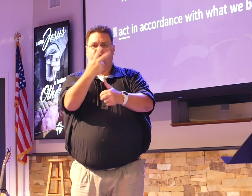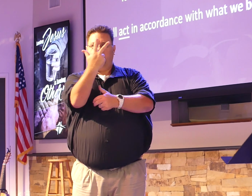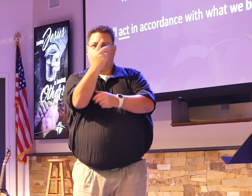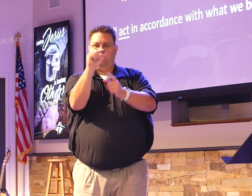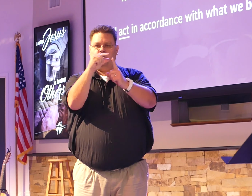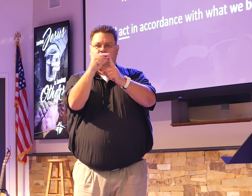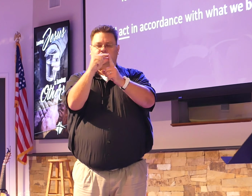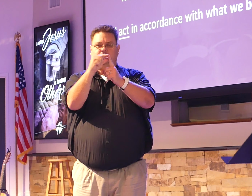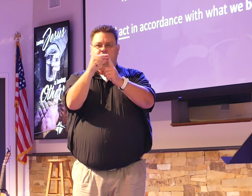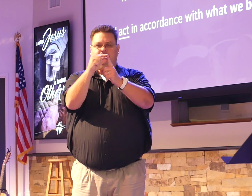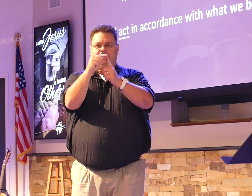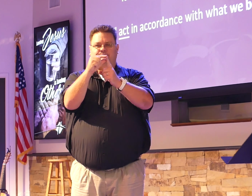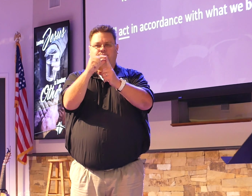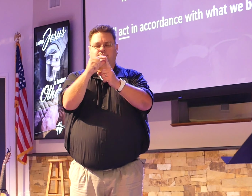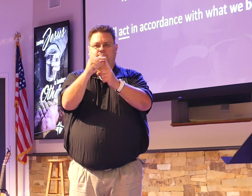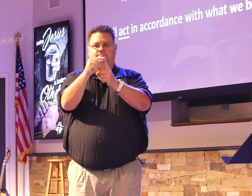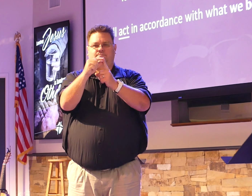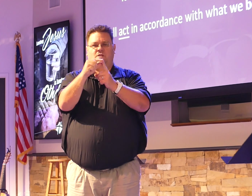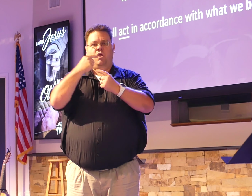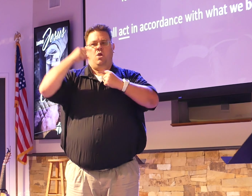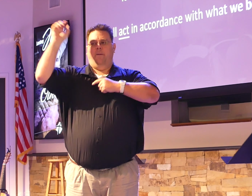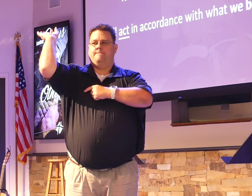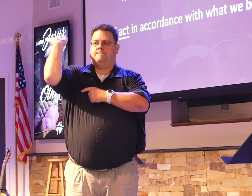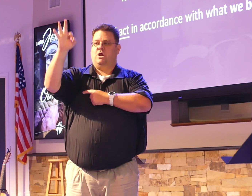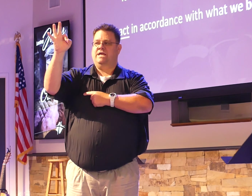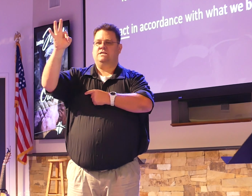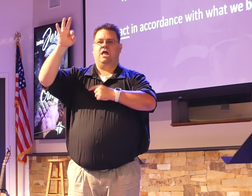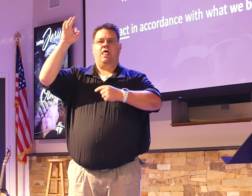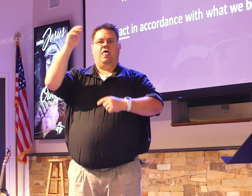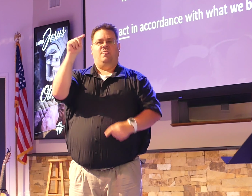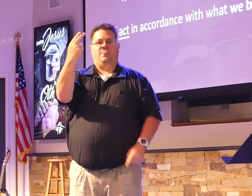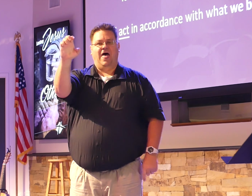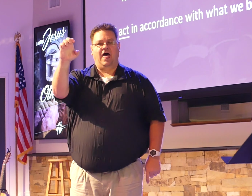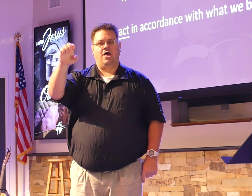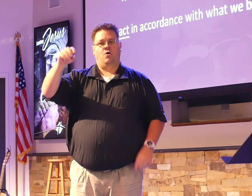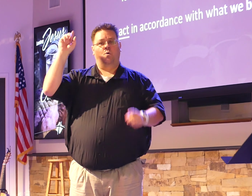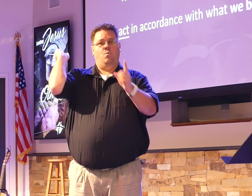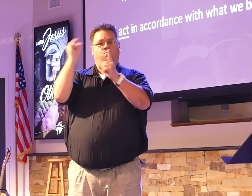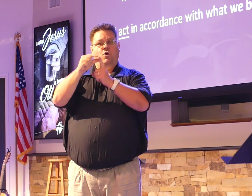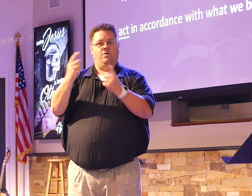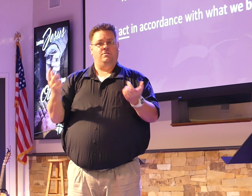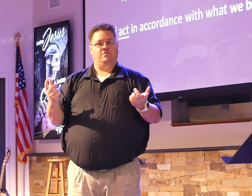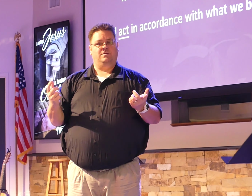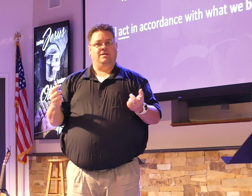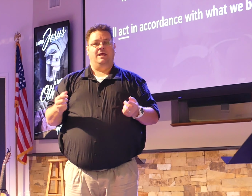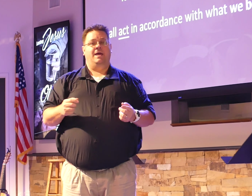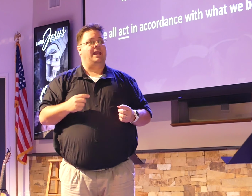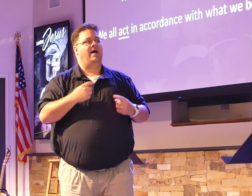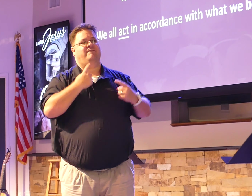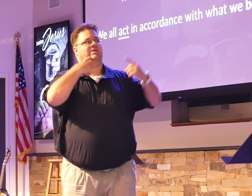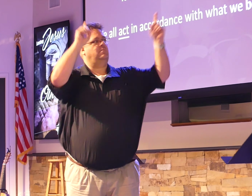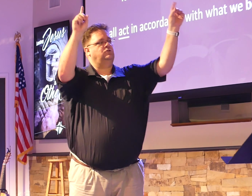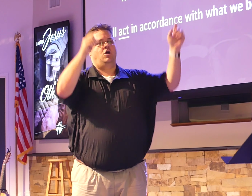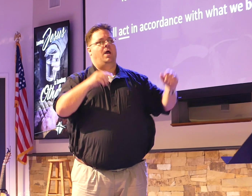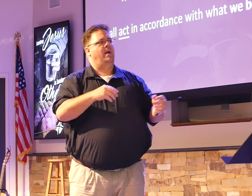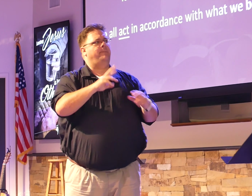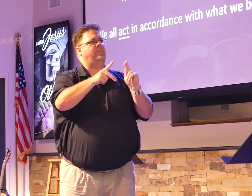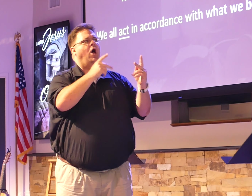Preach the Word. Preach the Word. Timothy, stick with the Word, man. It may not be popular. You may not like it. But you preach the Word.